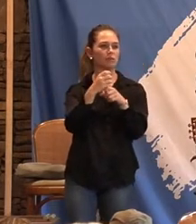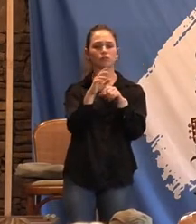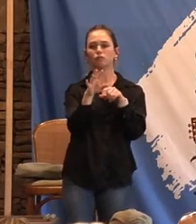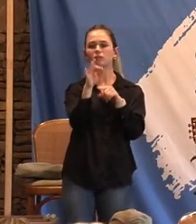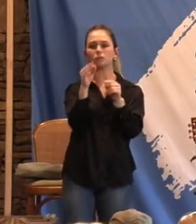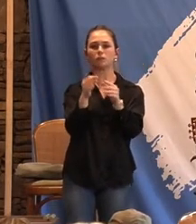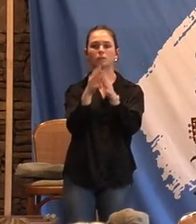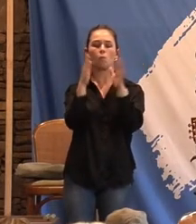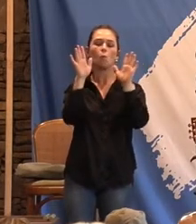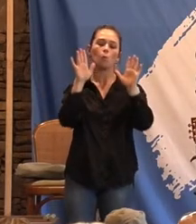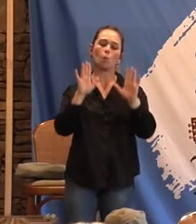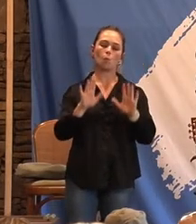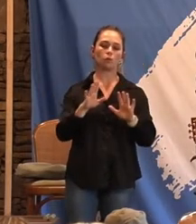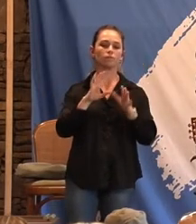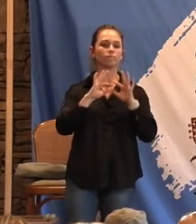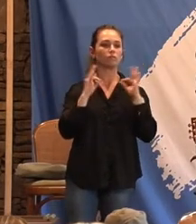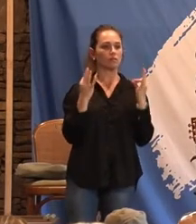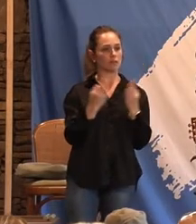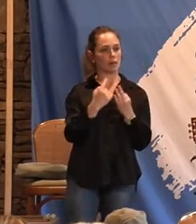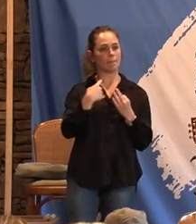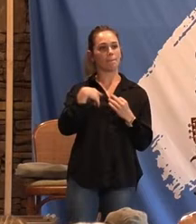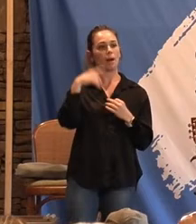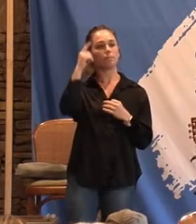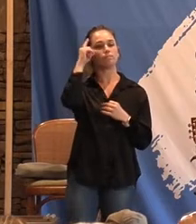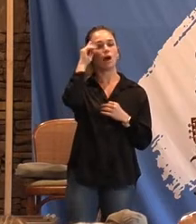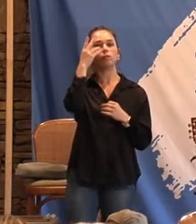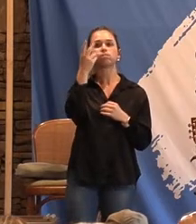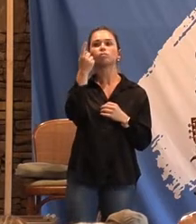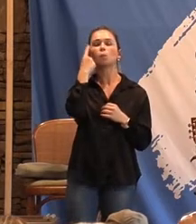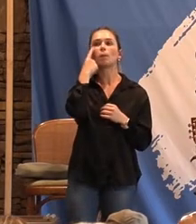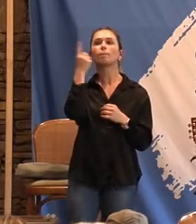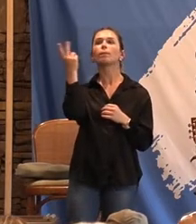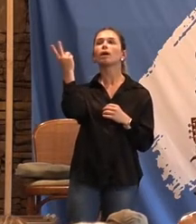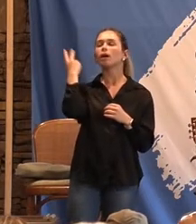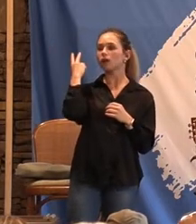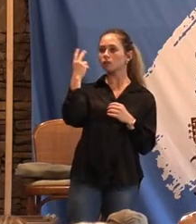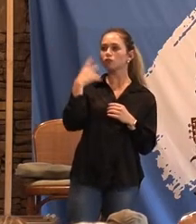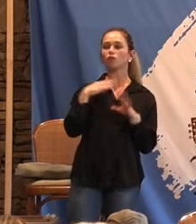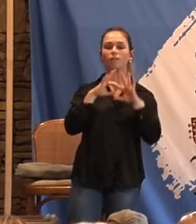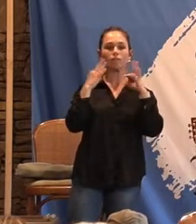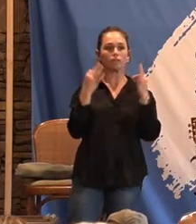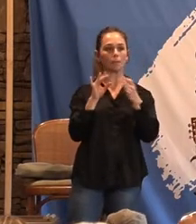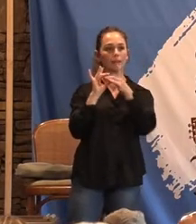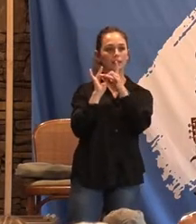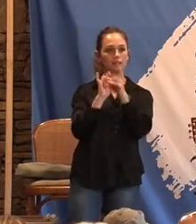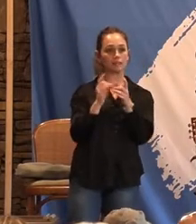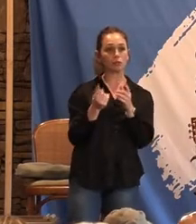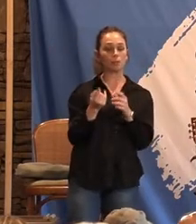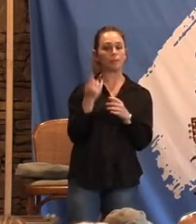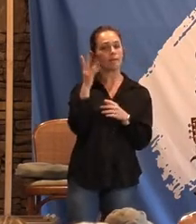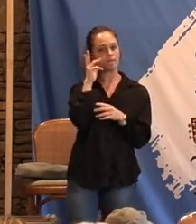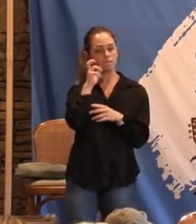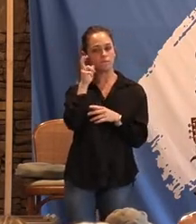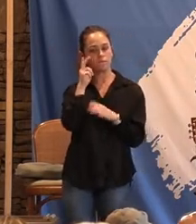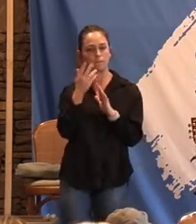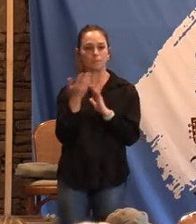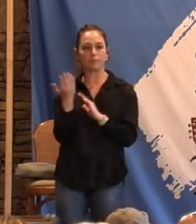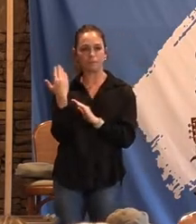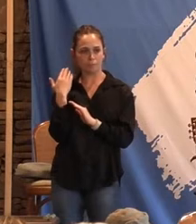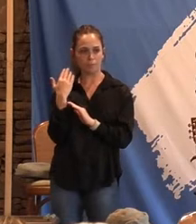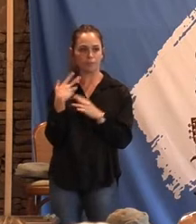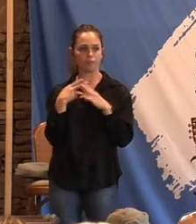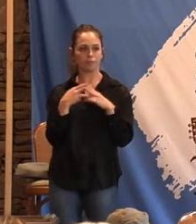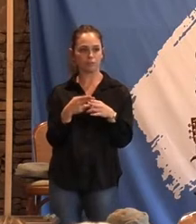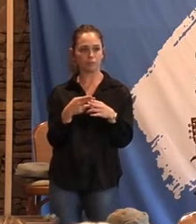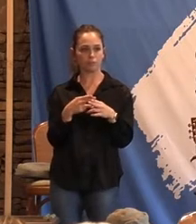wonderful families. And so my mind went back to family connection. And this story, you might have heard this story, it is